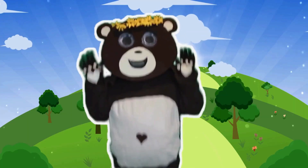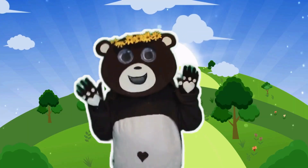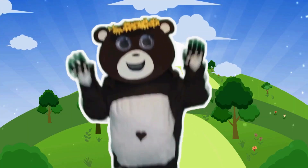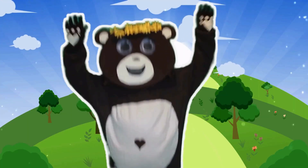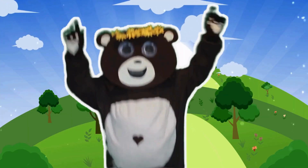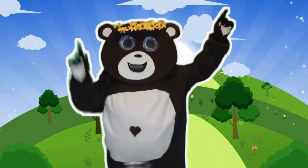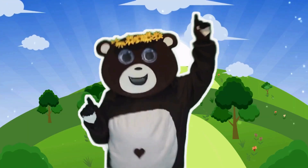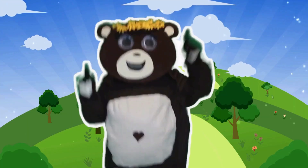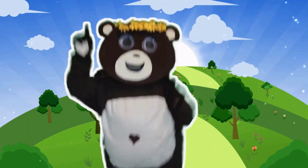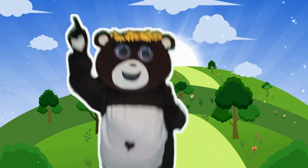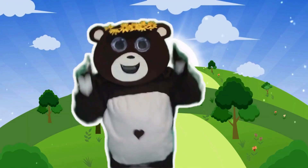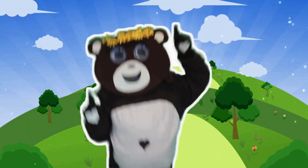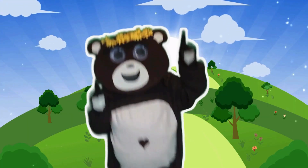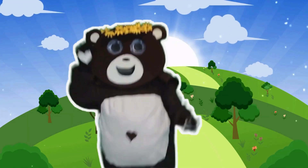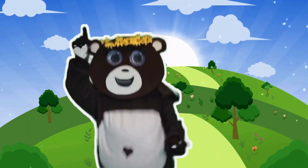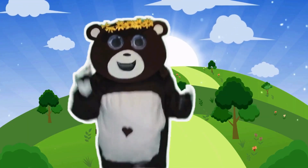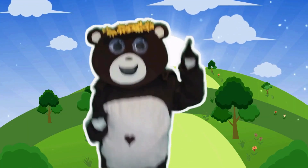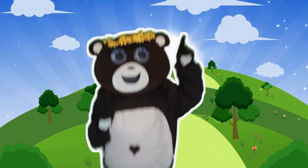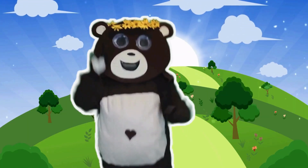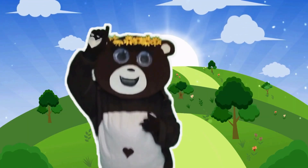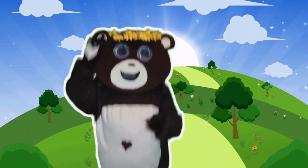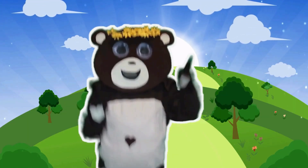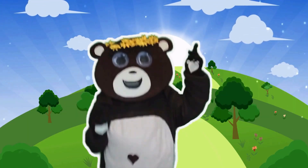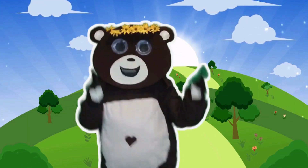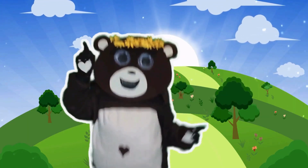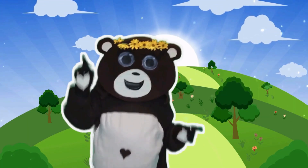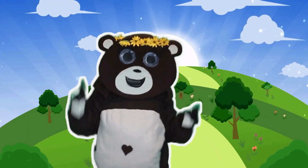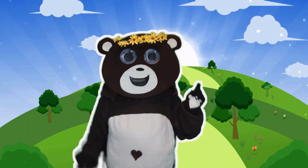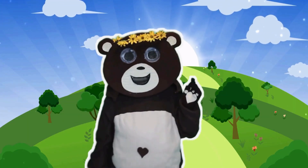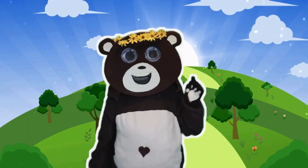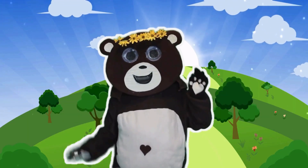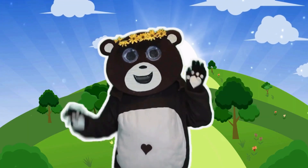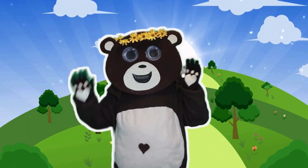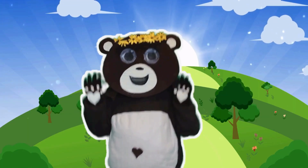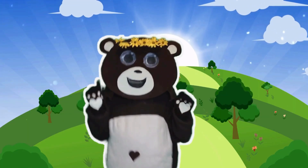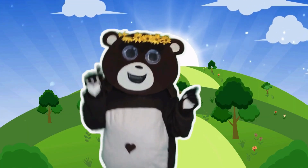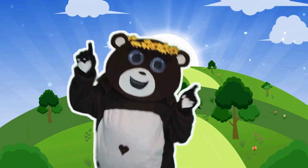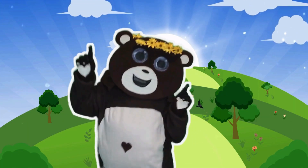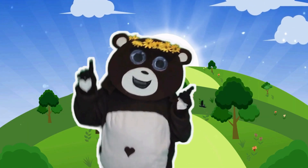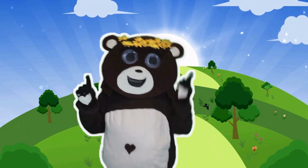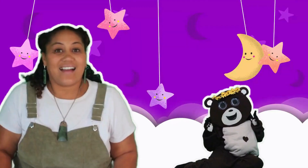peke teti pea, e peke mai.